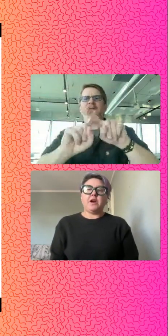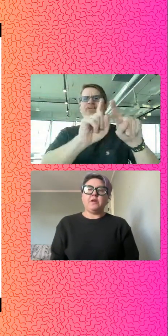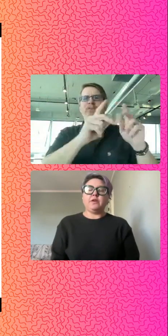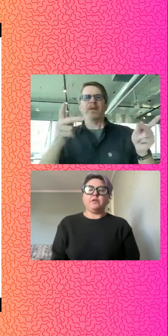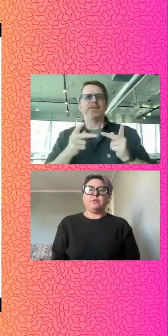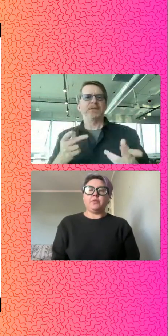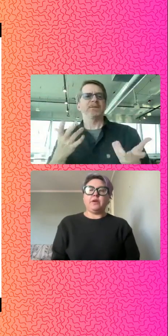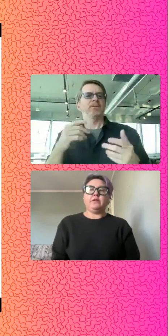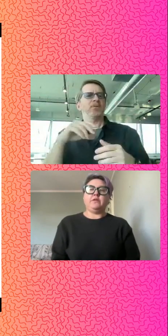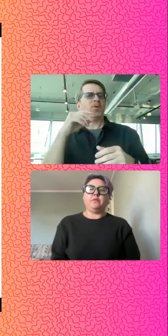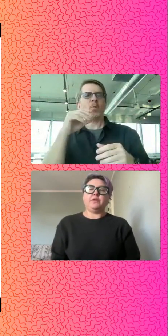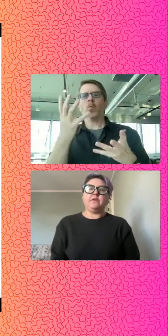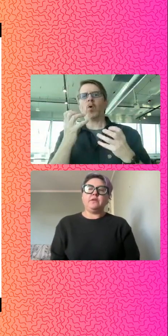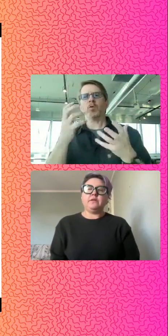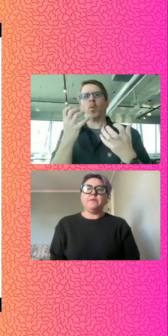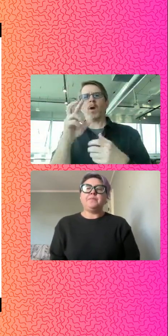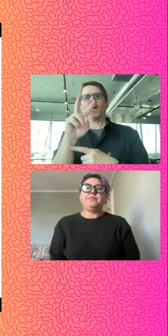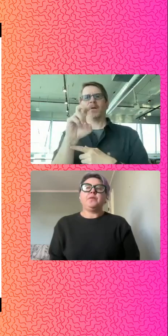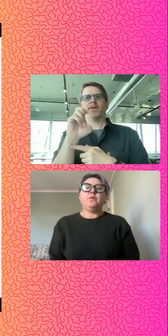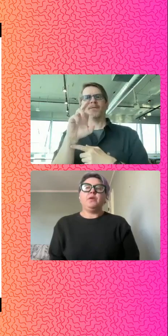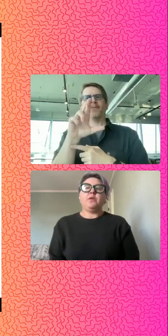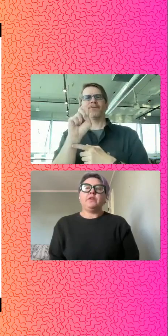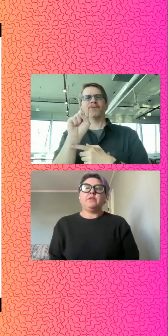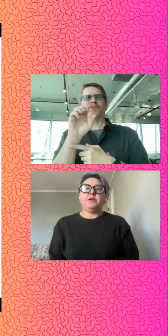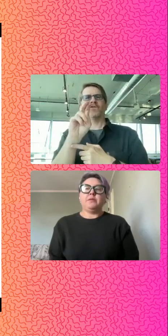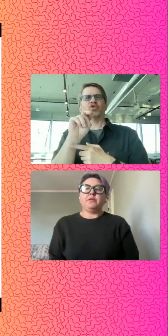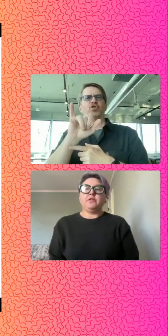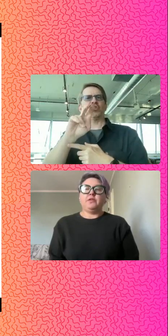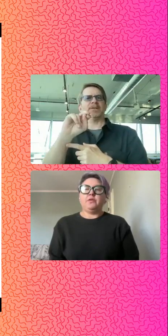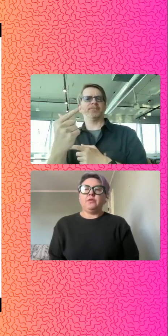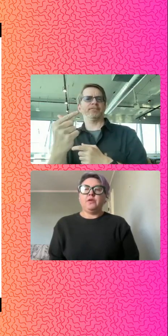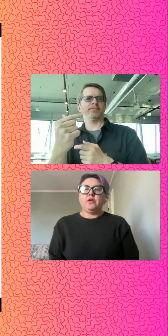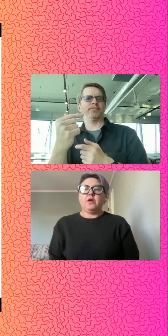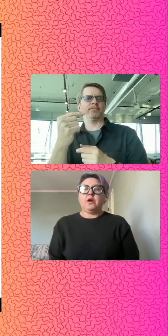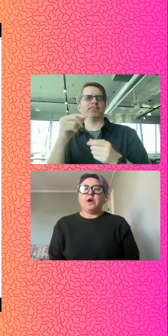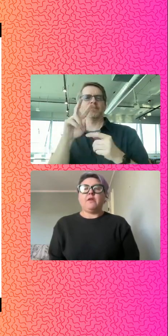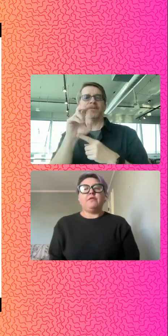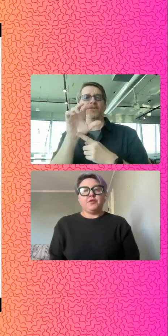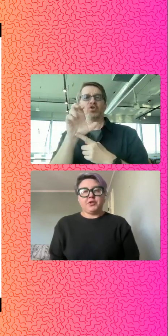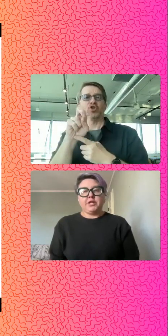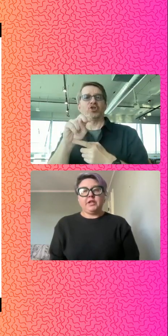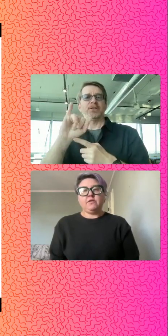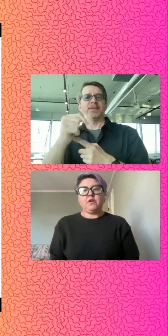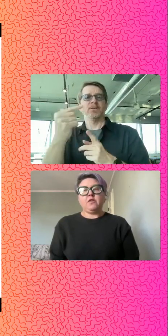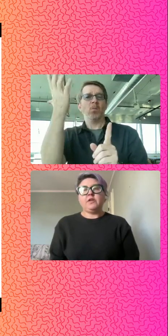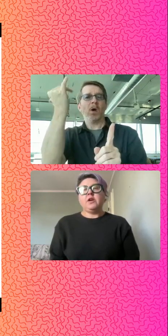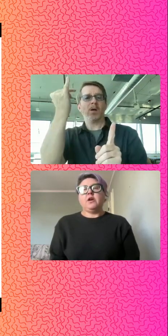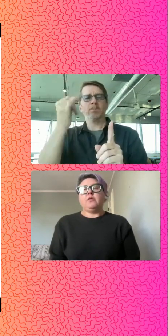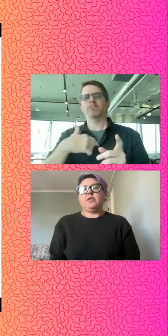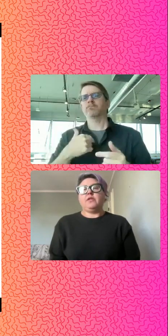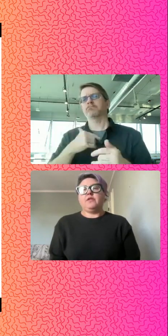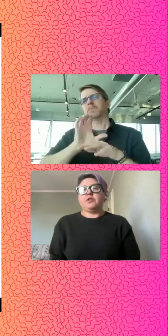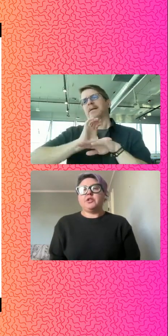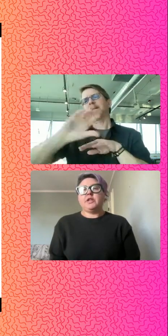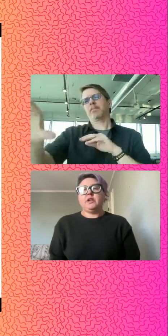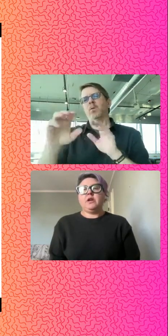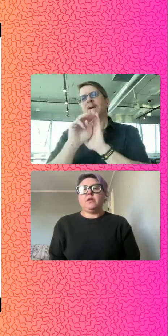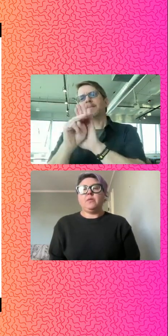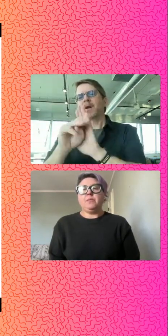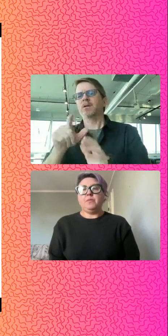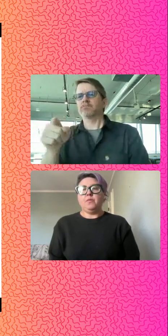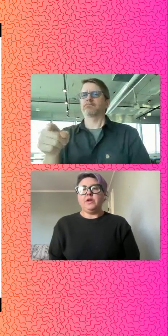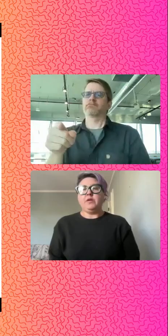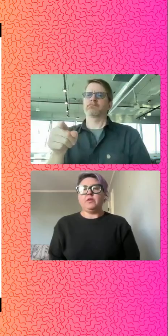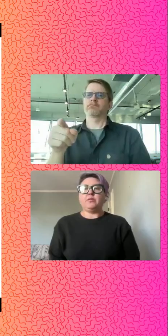or an API, we could deploy to different places. We wanted to be able to have versioning involved. With the